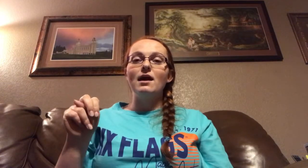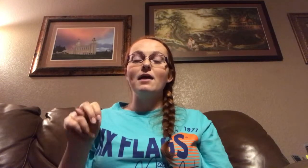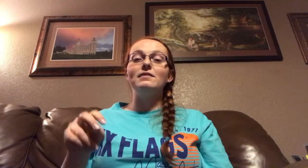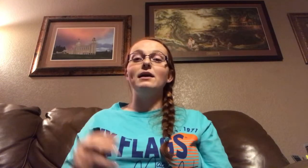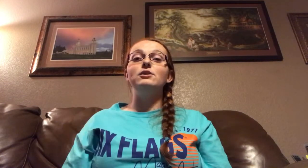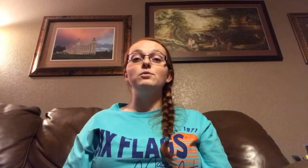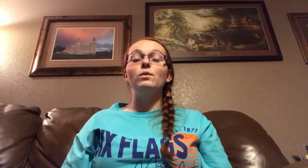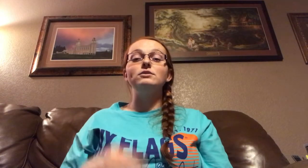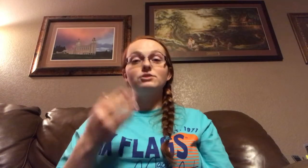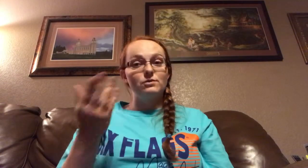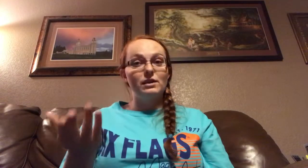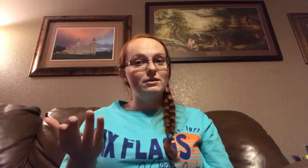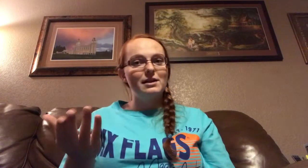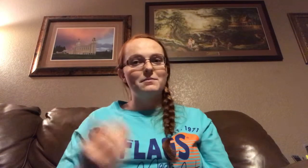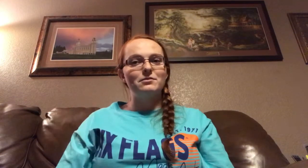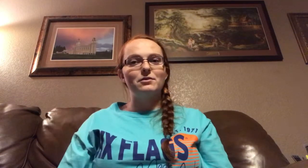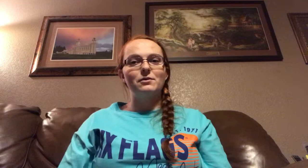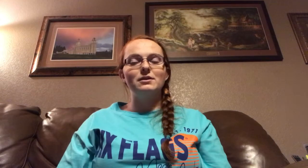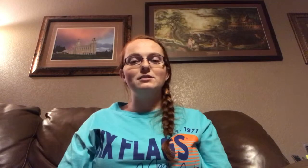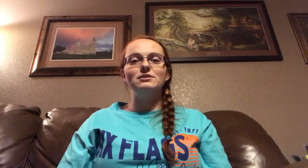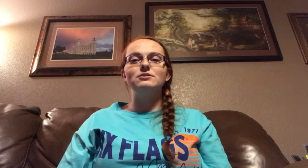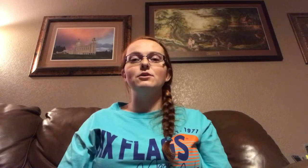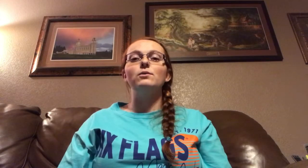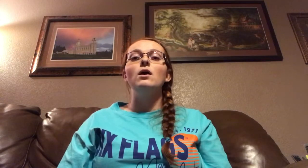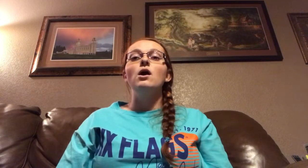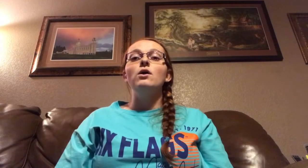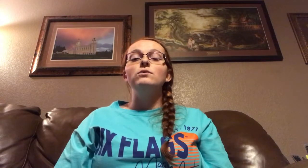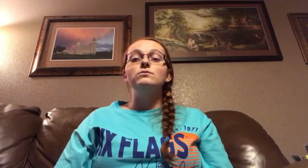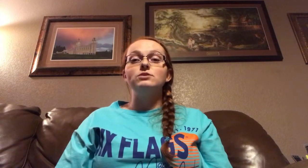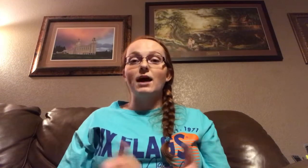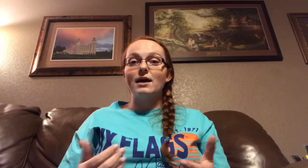And then you want to know their name, of course. And so to ask